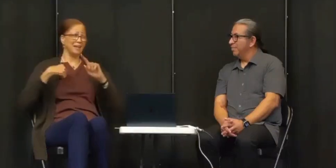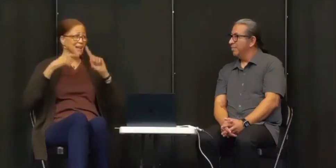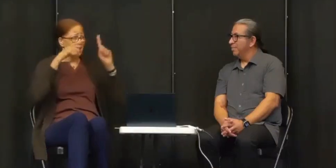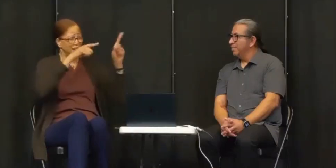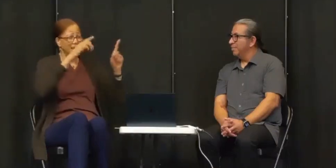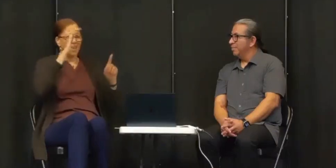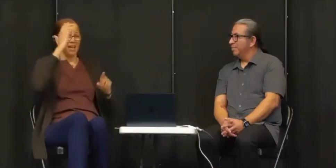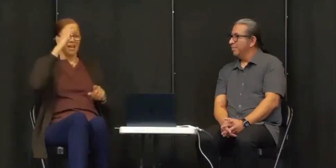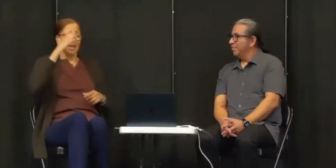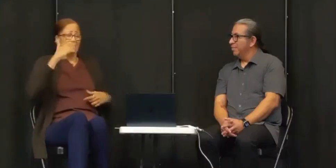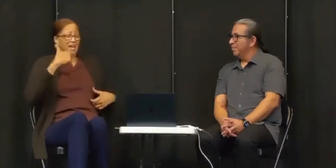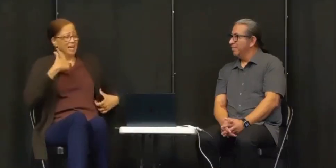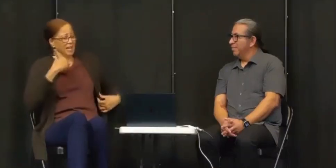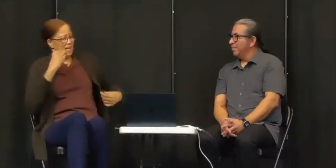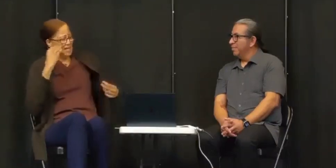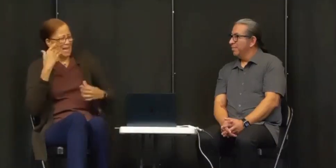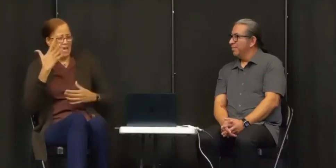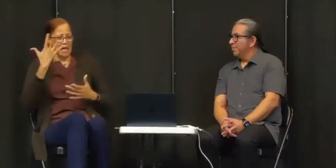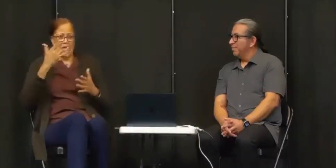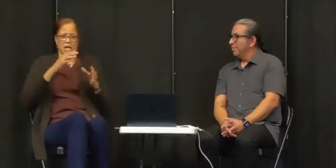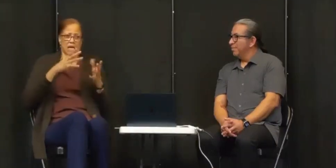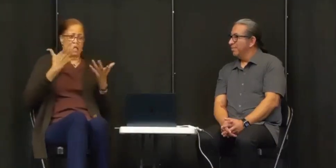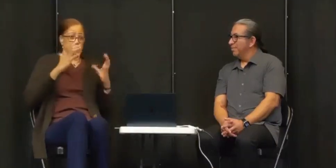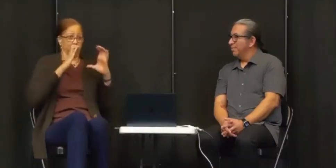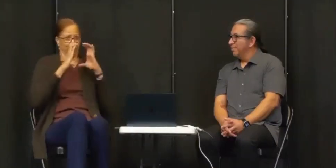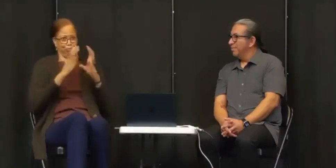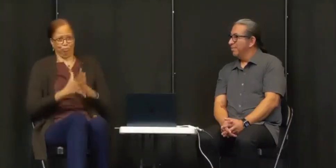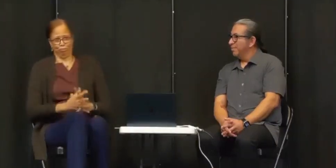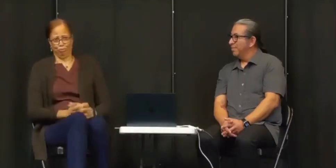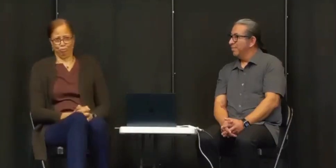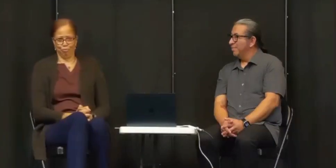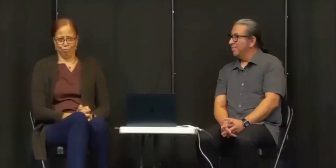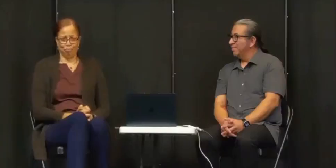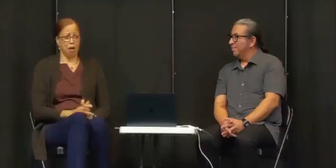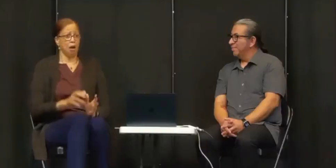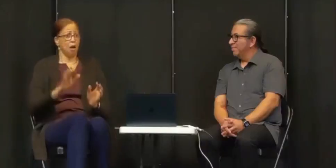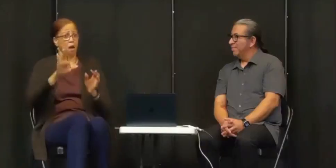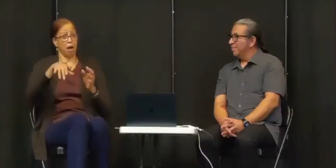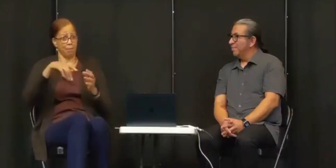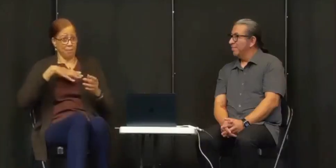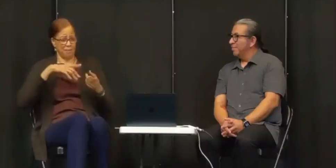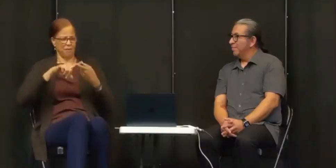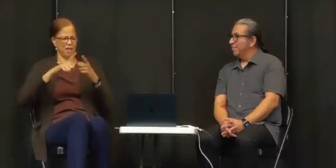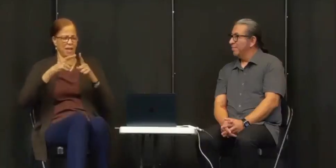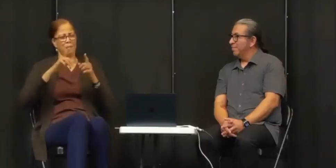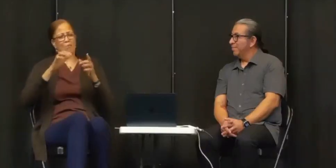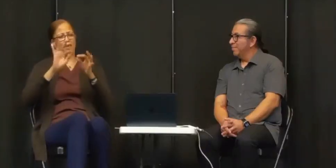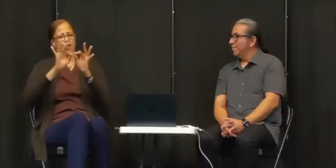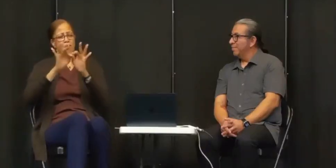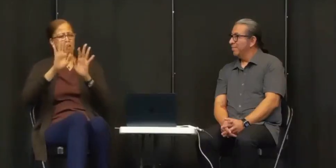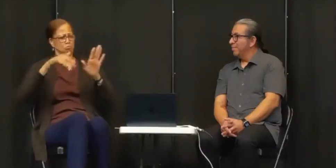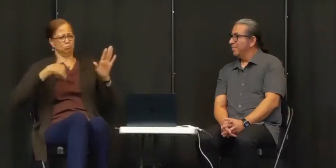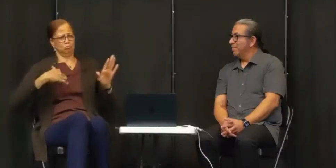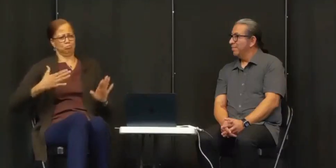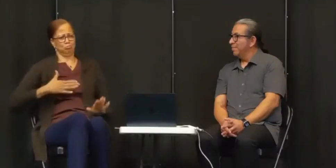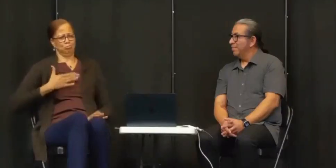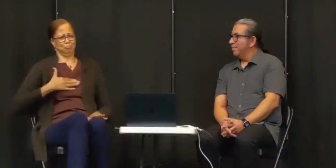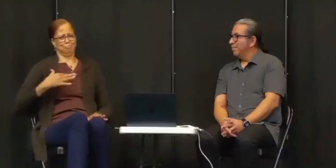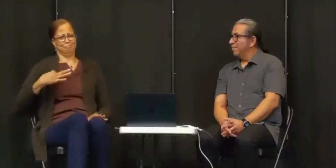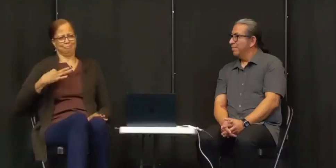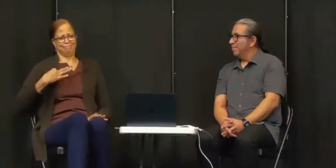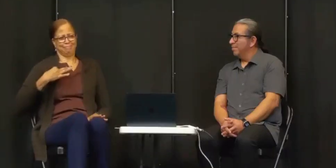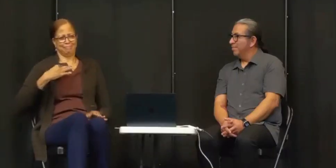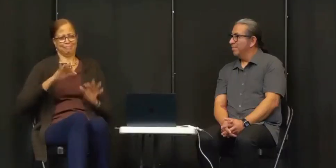that I was talking to one interpreter, and I was trying to communicate with a cousin, and this is my friend, the